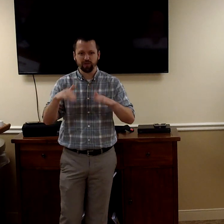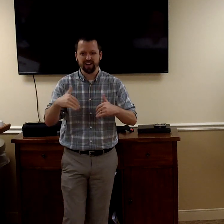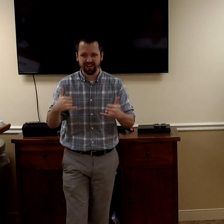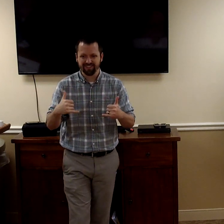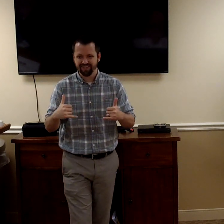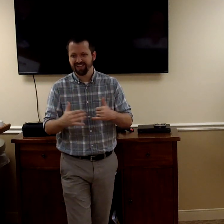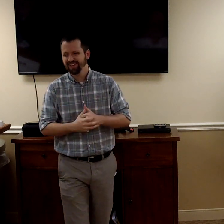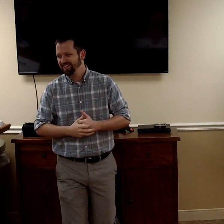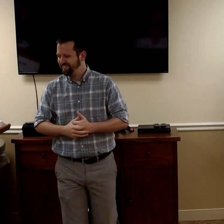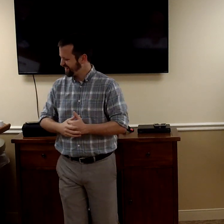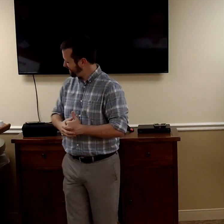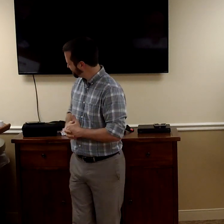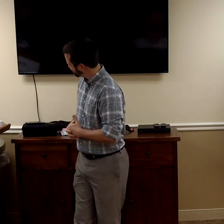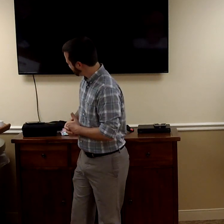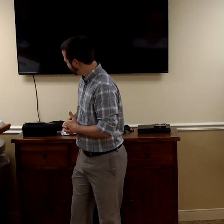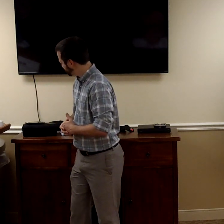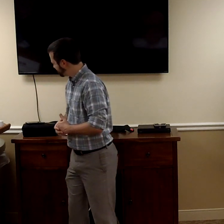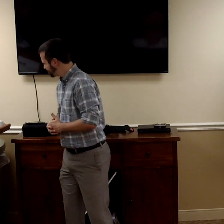now. So